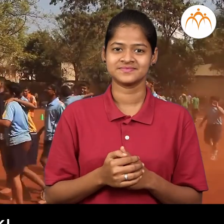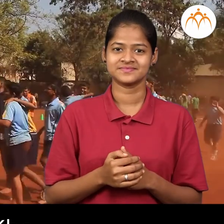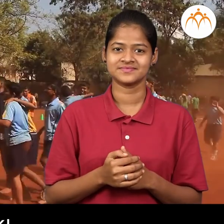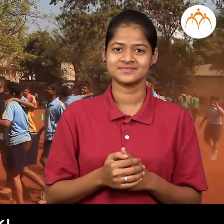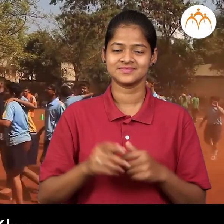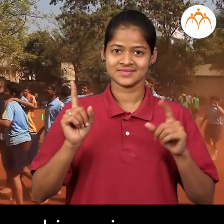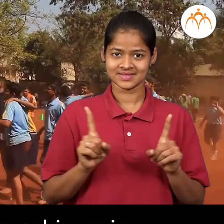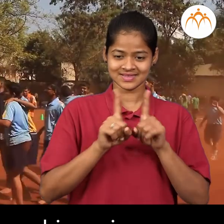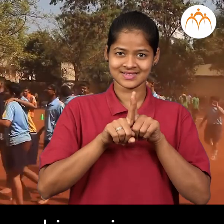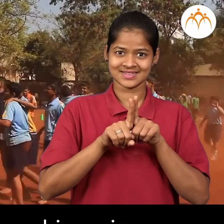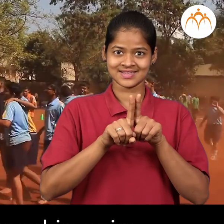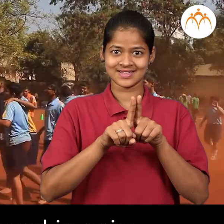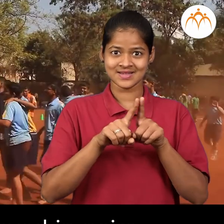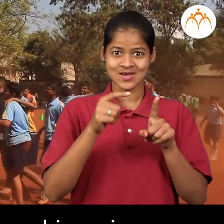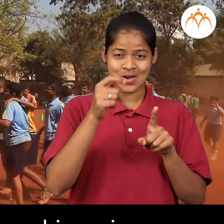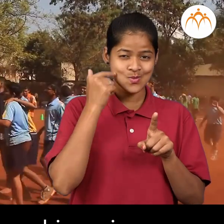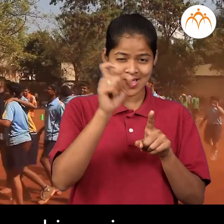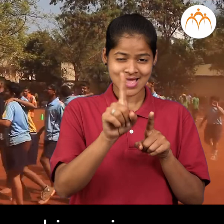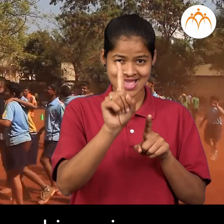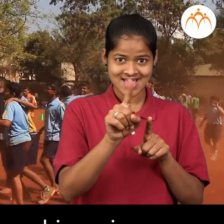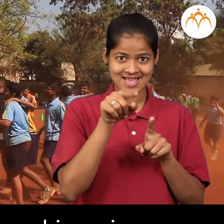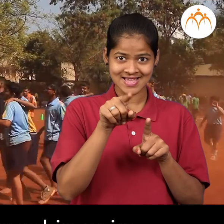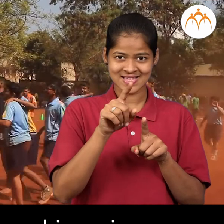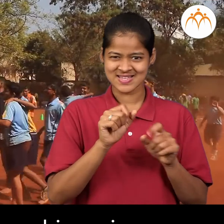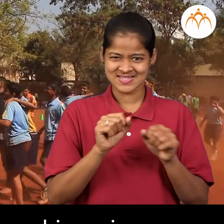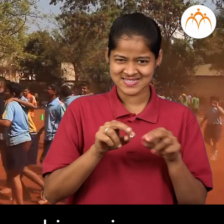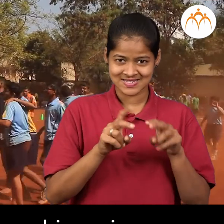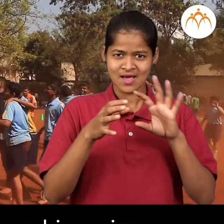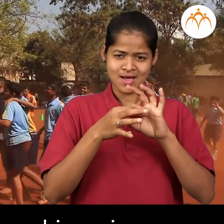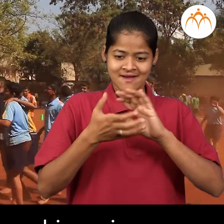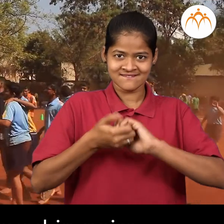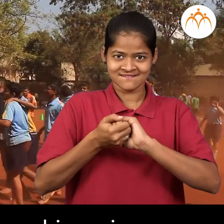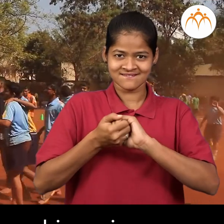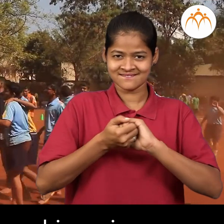Chain pair. This game is played in pairs.